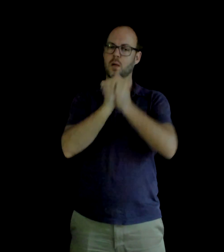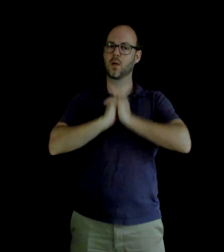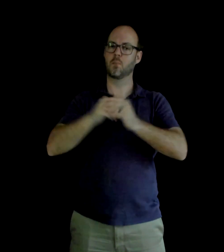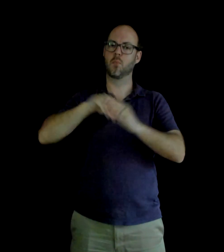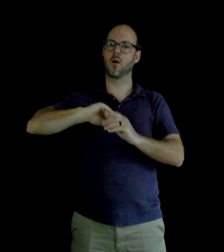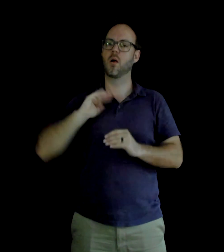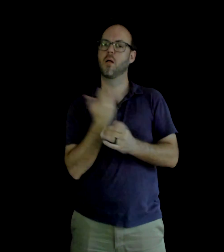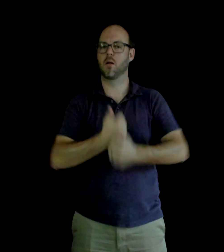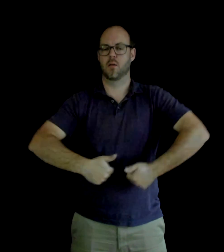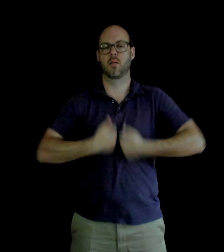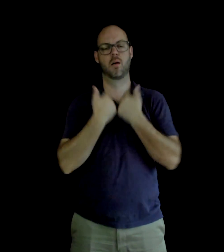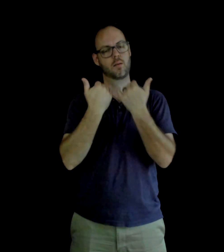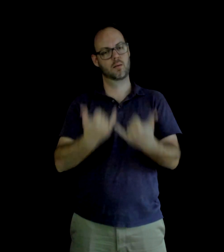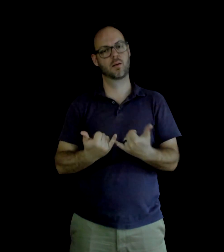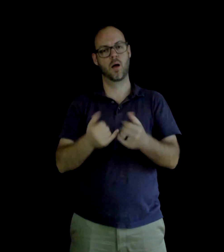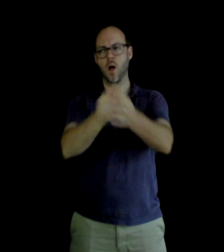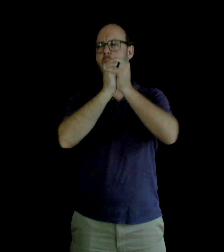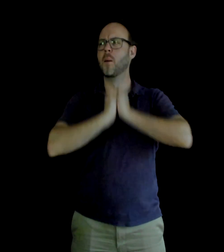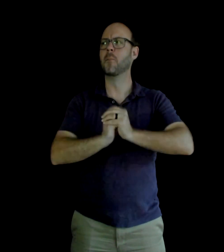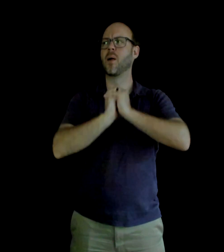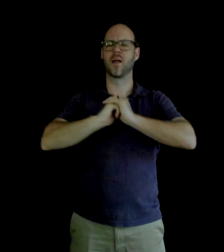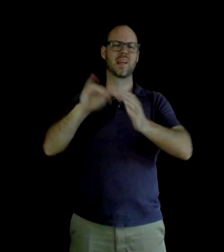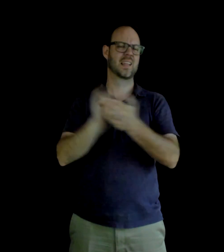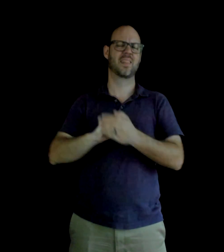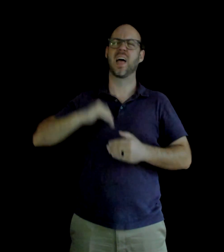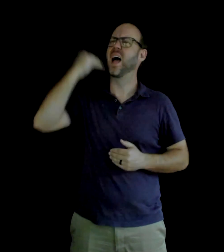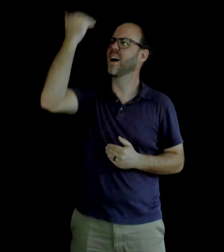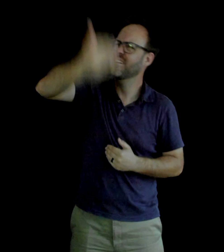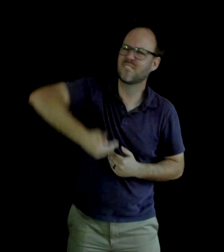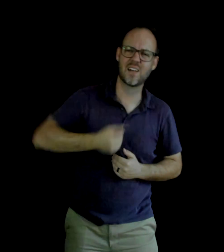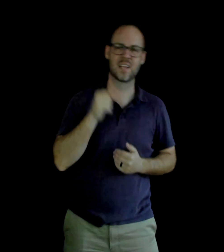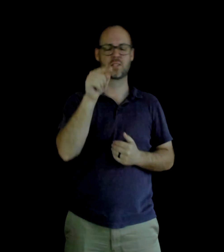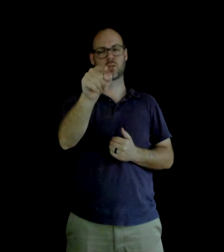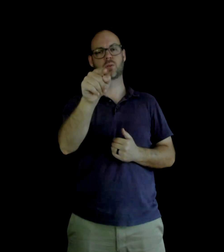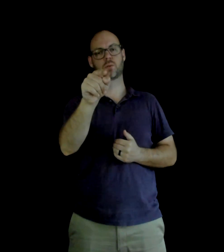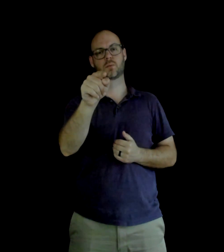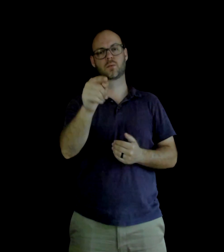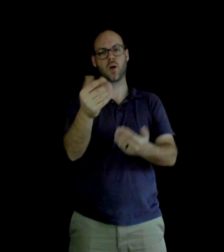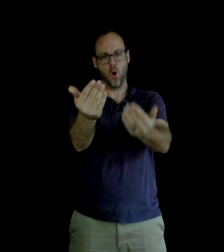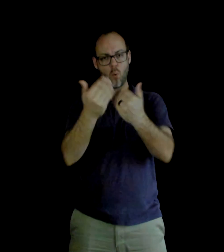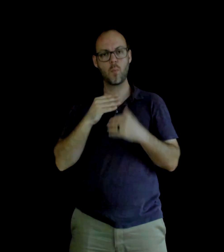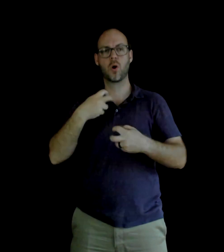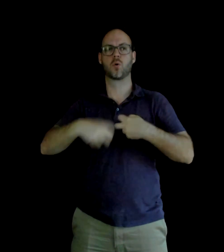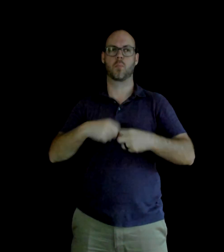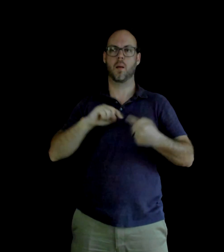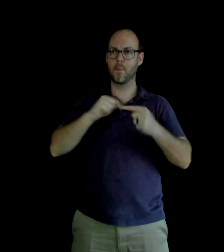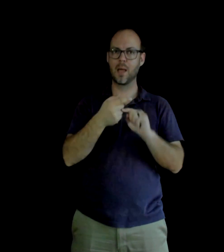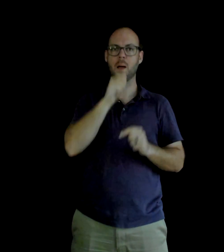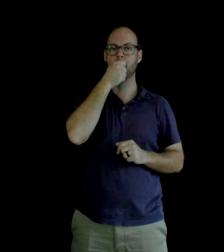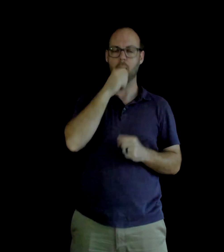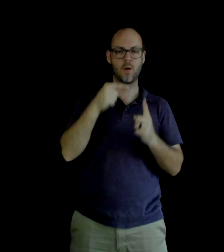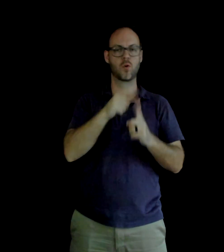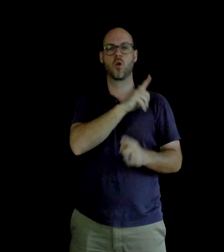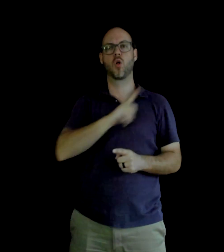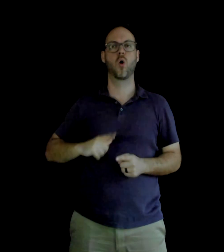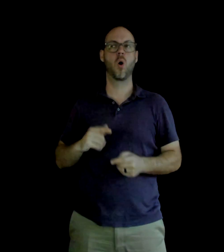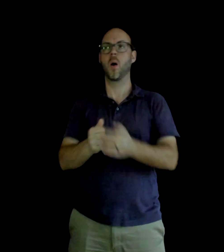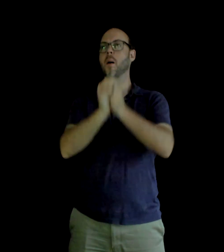our lives today. It's a prayer that invites you to bring your problems, pain, and suffering to the Lord.